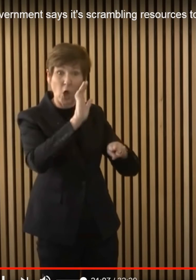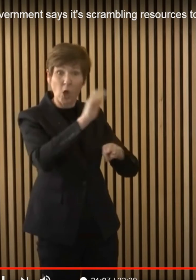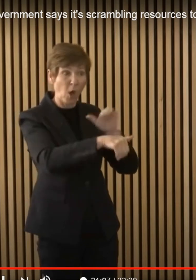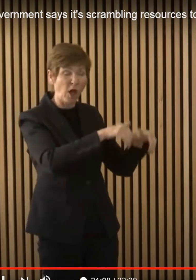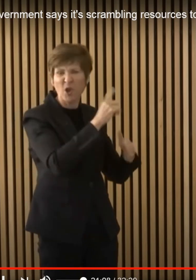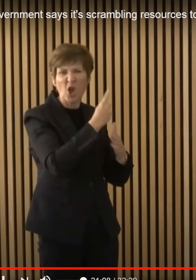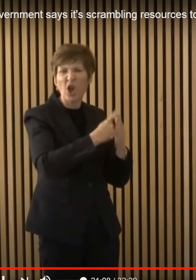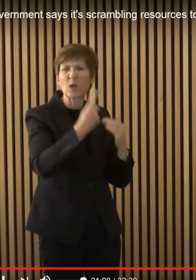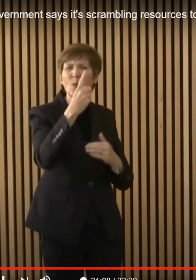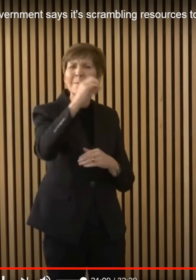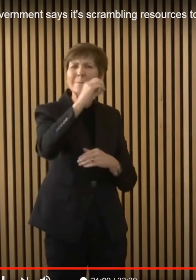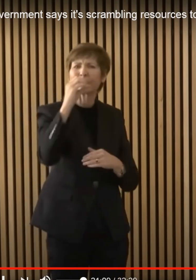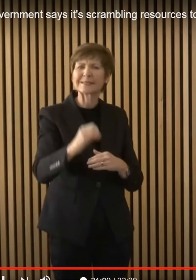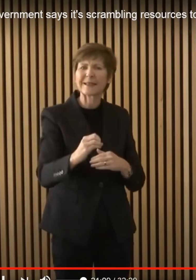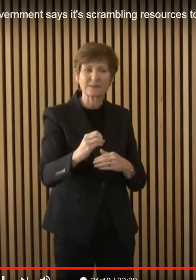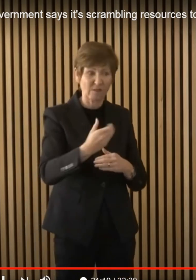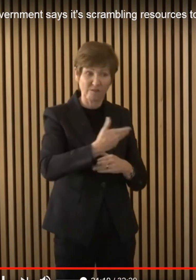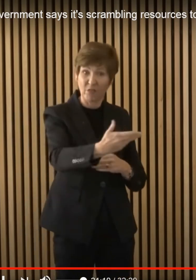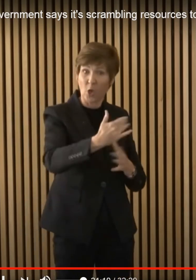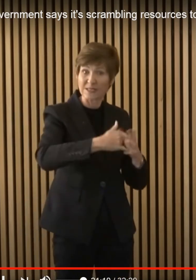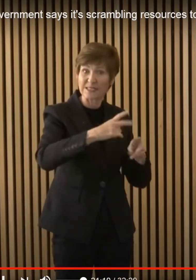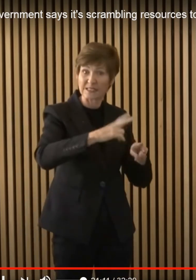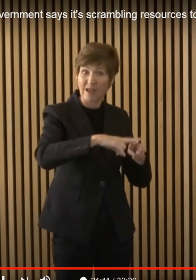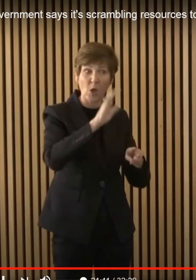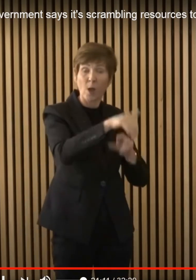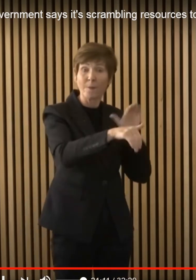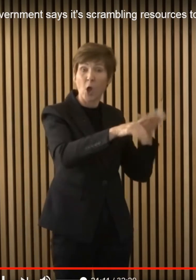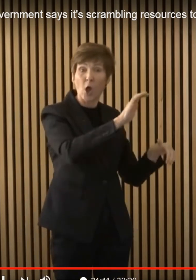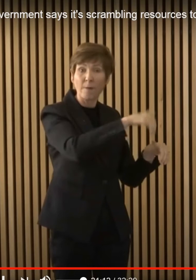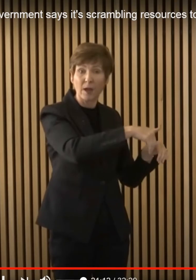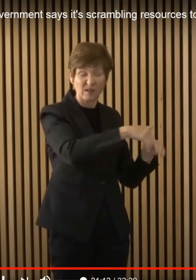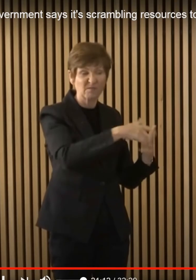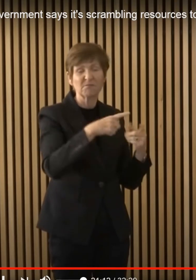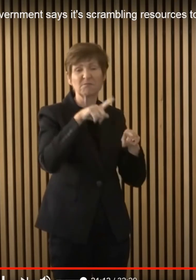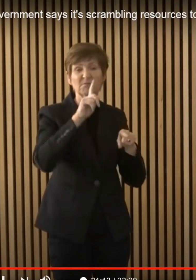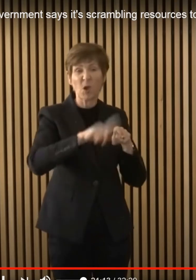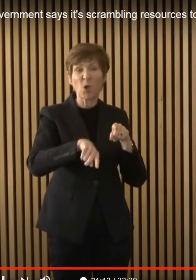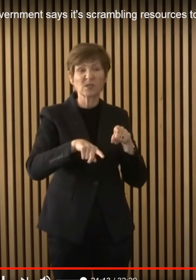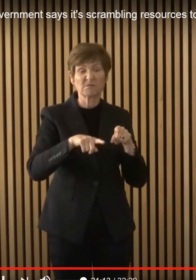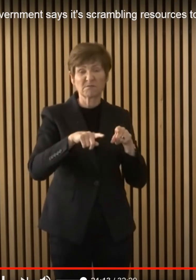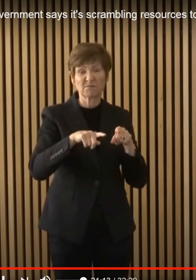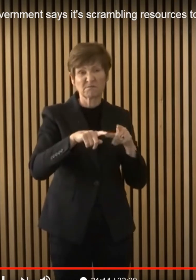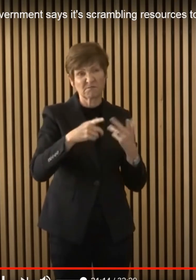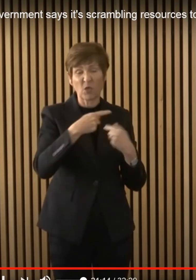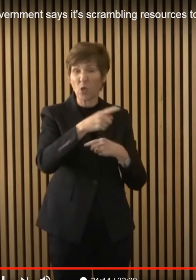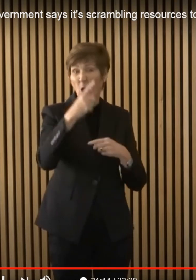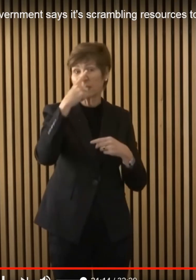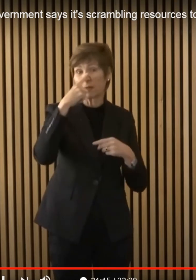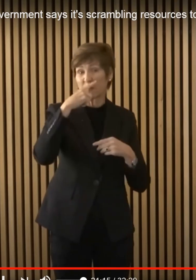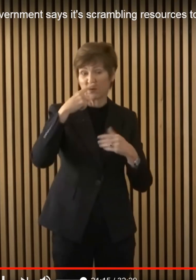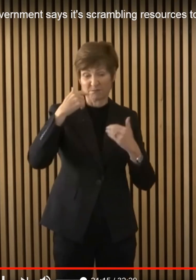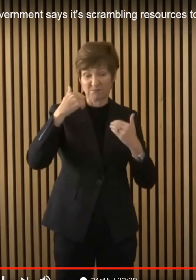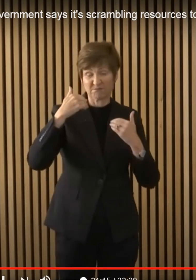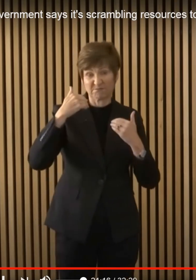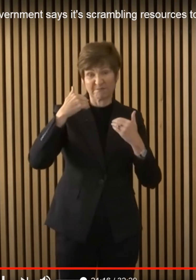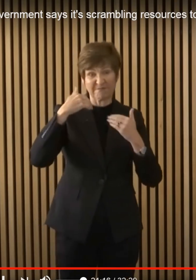and so that's similar, but they are largely in regional areas and not in the hotspot areas. That's a historic trend in